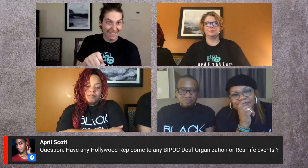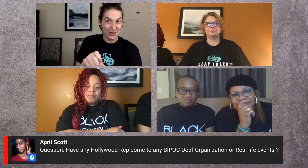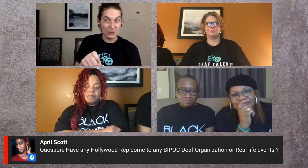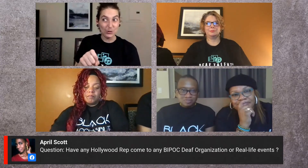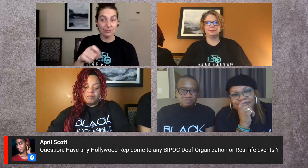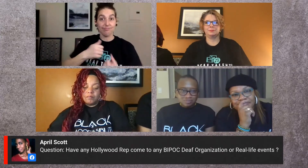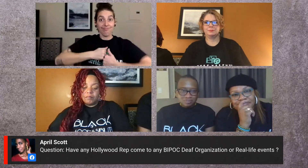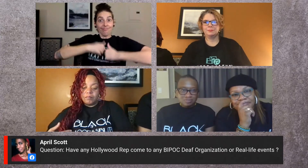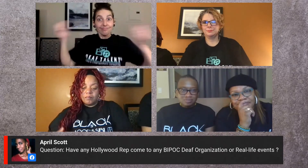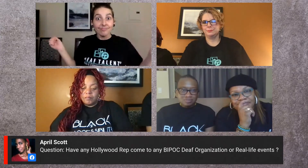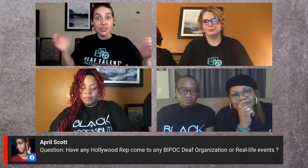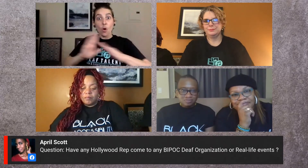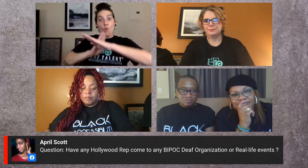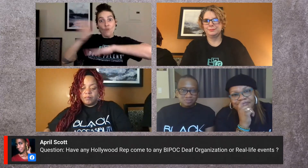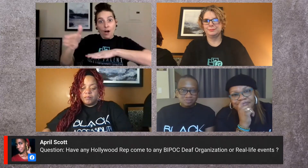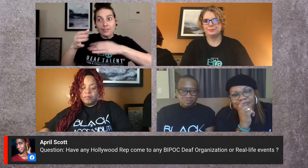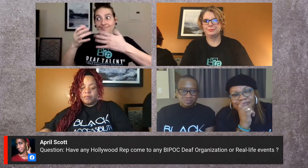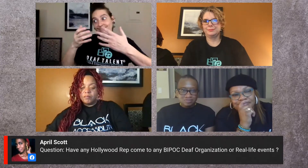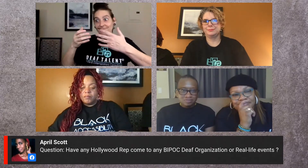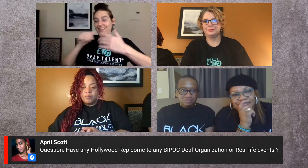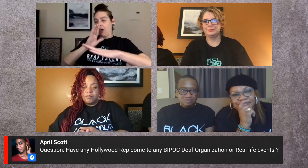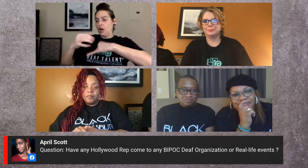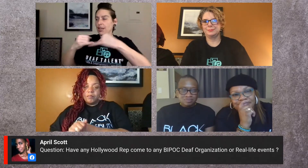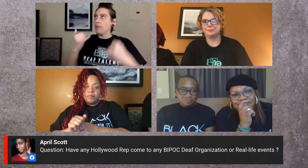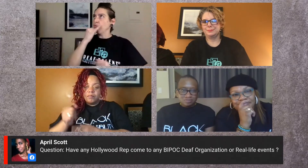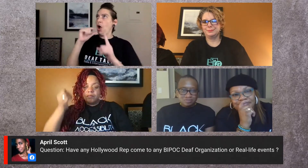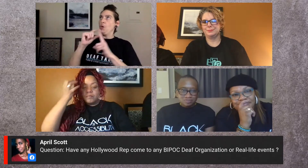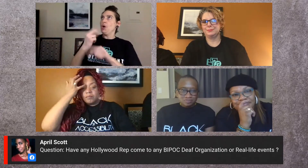But how do you change Hollywood?